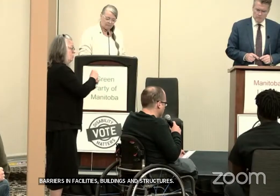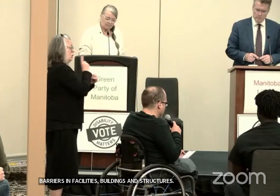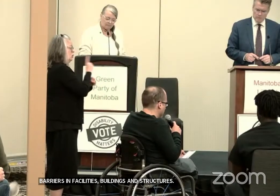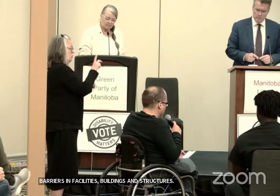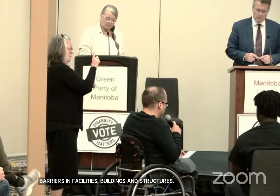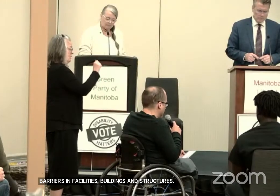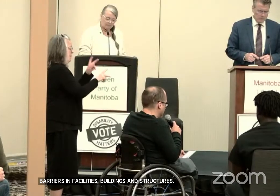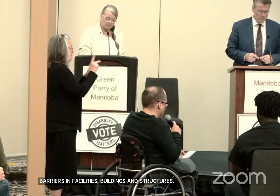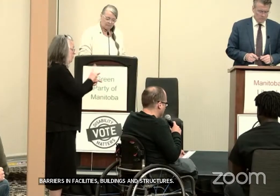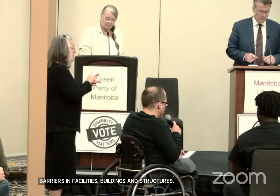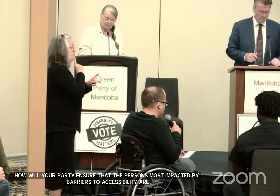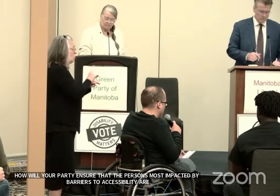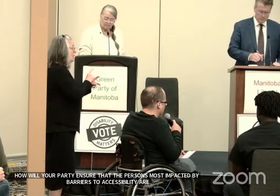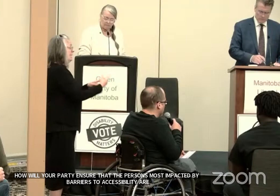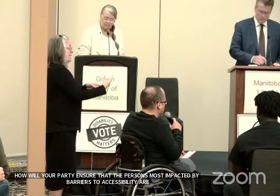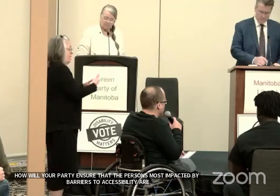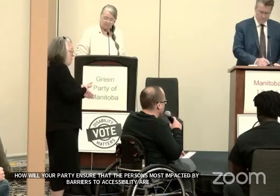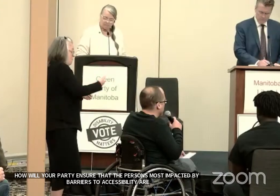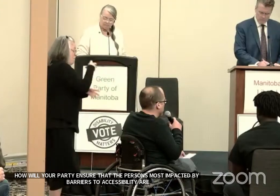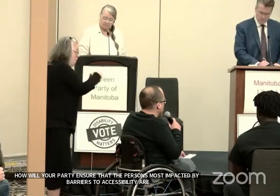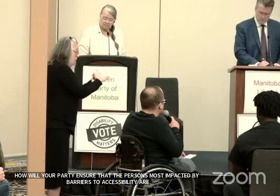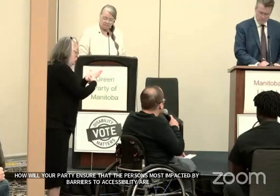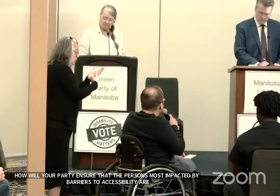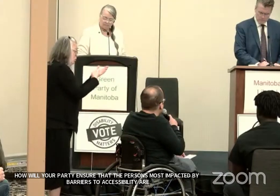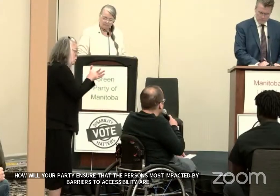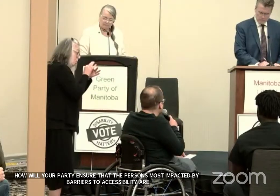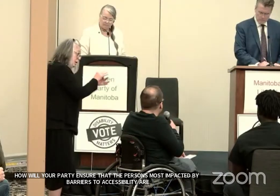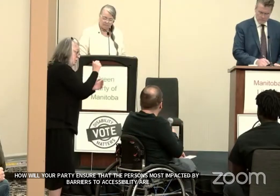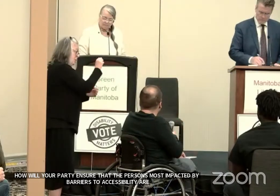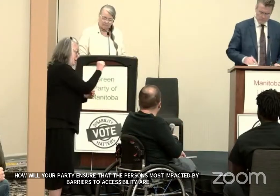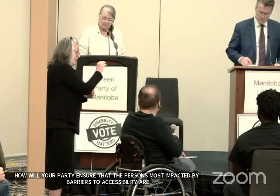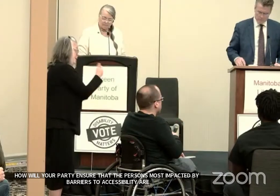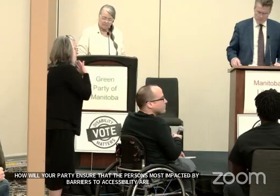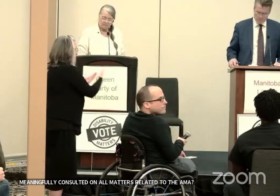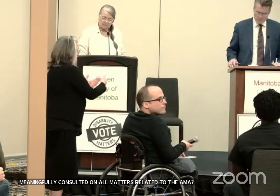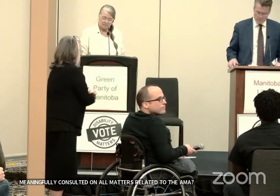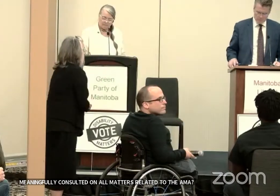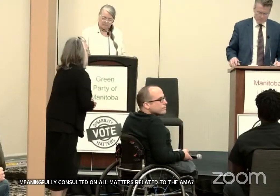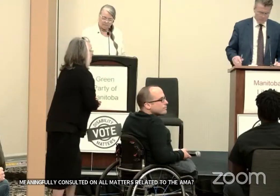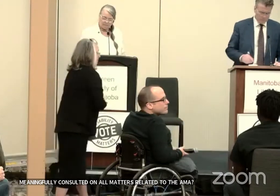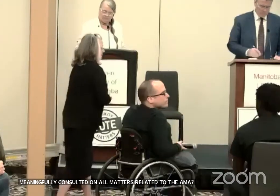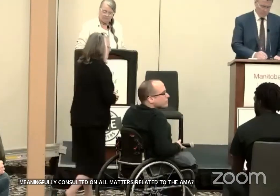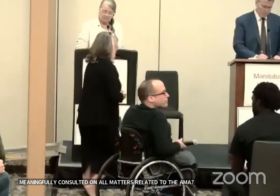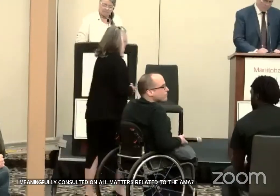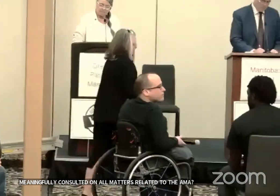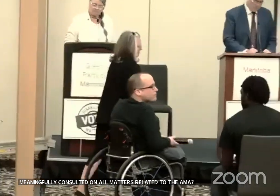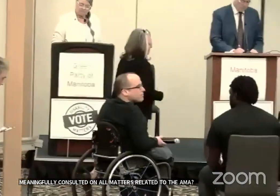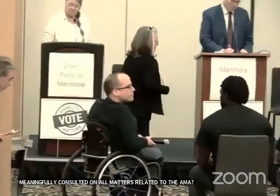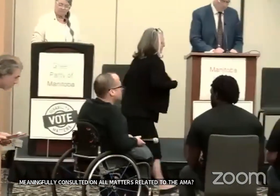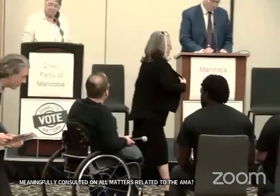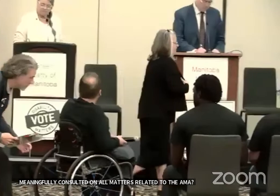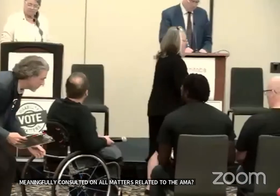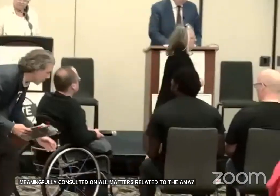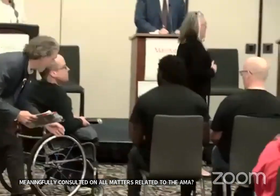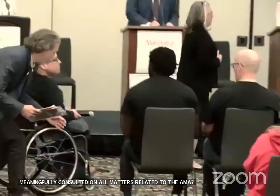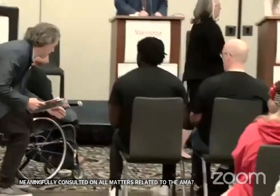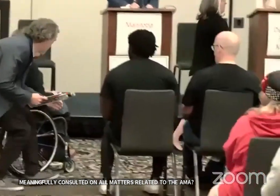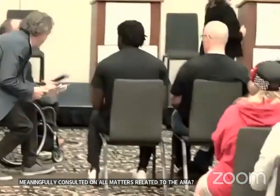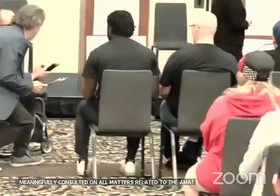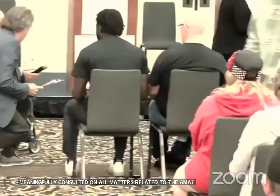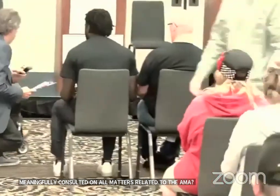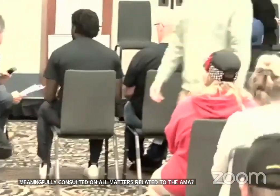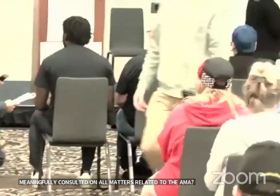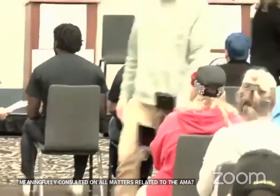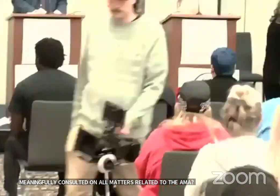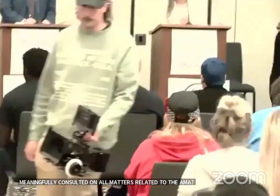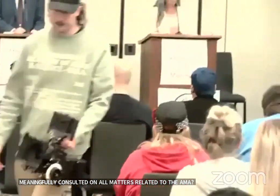meaningfully consulted on all matters related to the AMA? Thank you. Thank you, candidates. You'll each have 2 minutes to respond